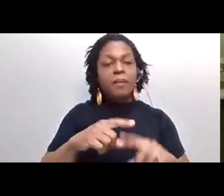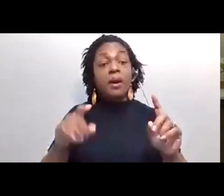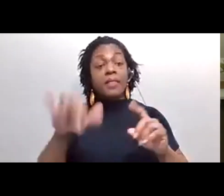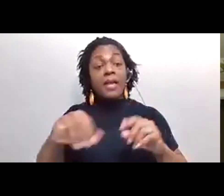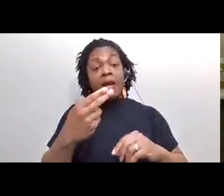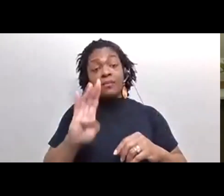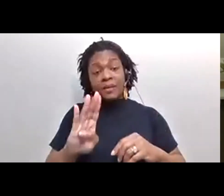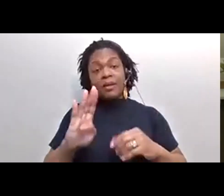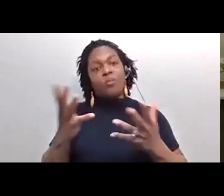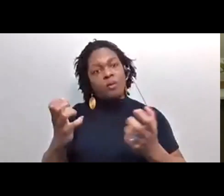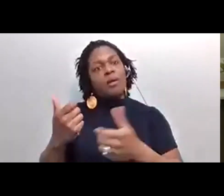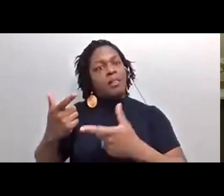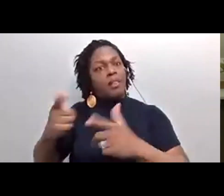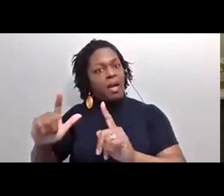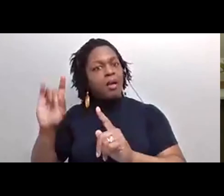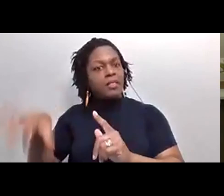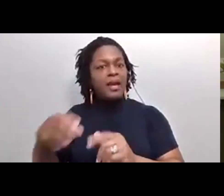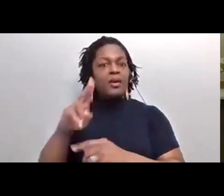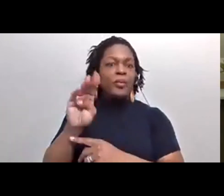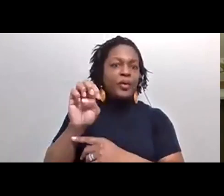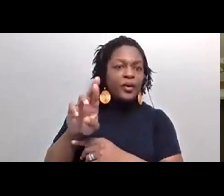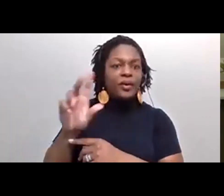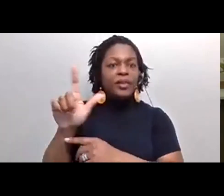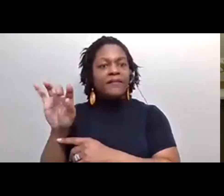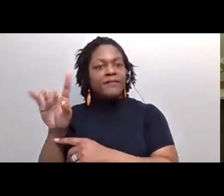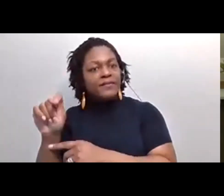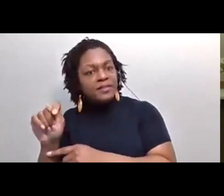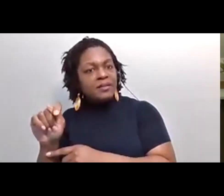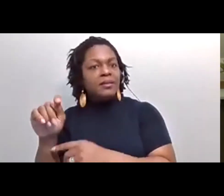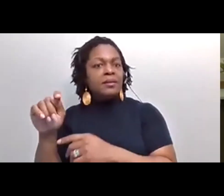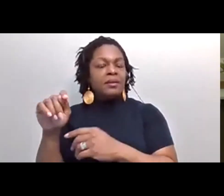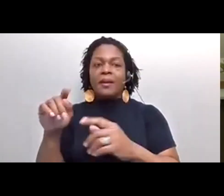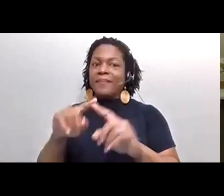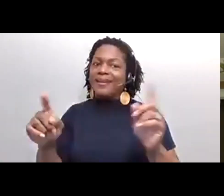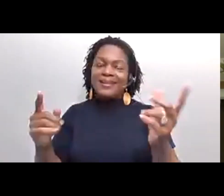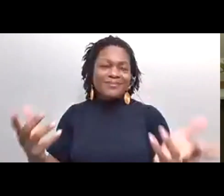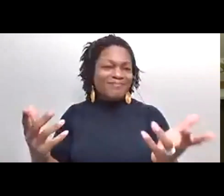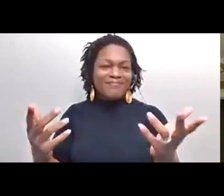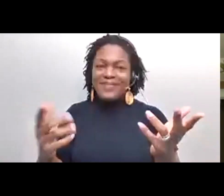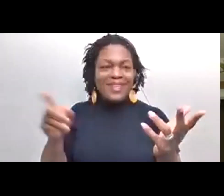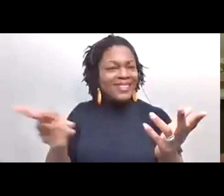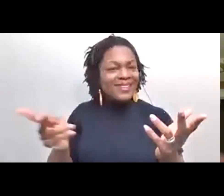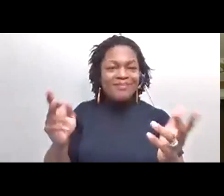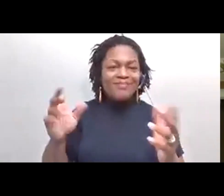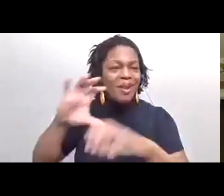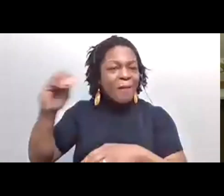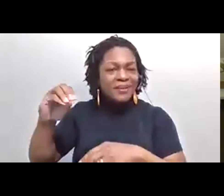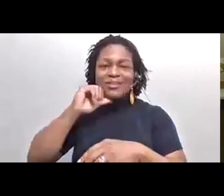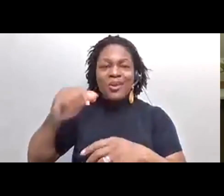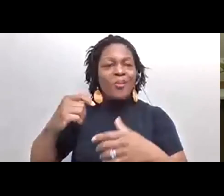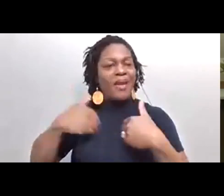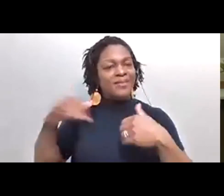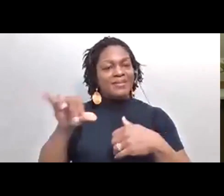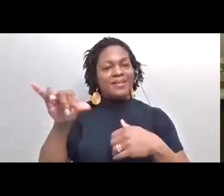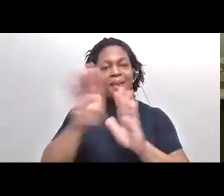allow Uber and Lyft to get into that business because they don't have the same sort of background check standards for their drivers that the department